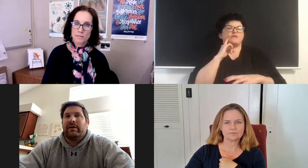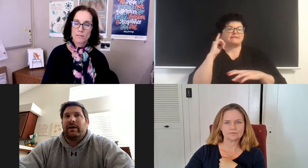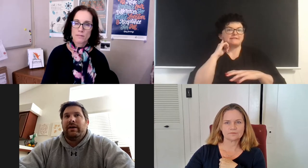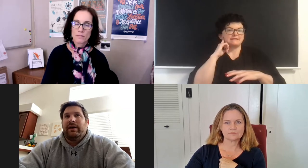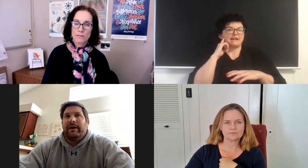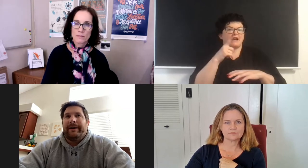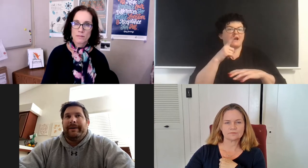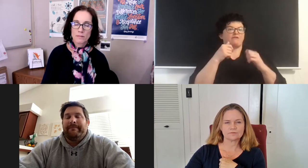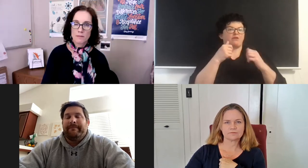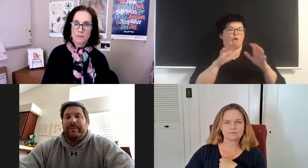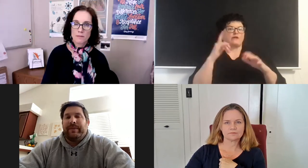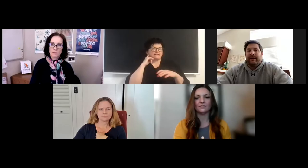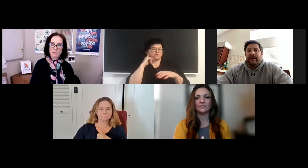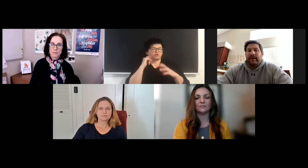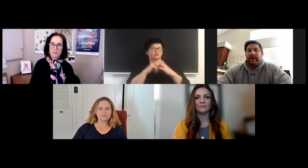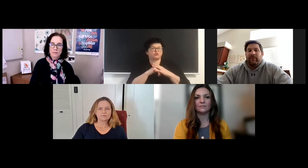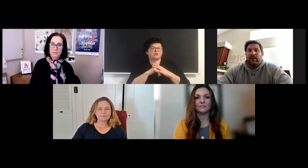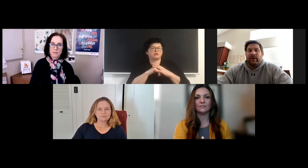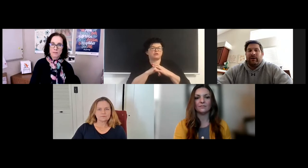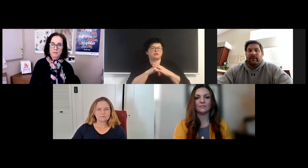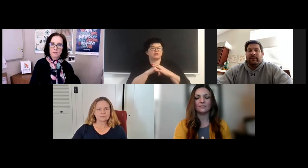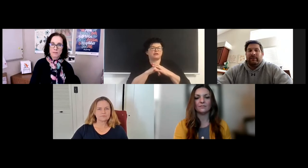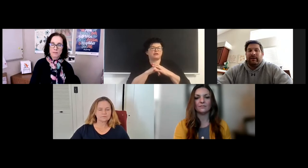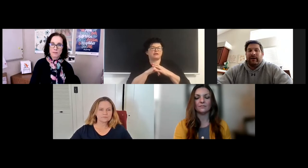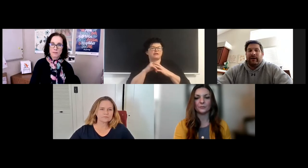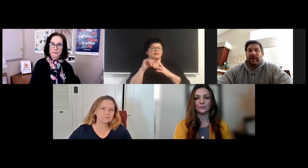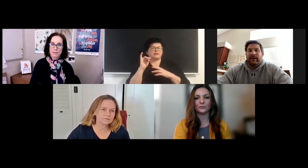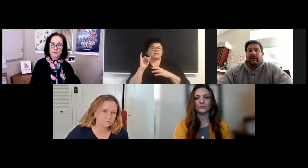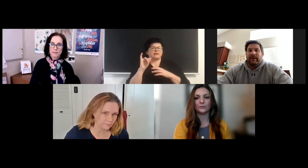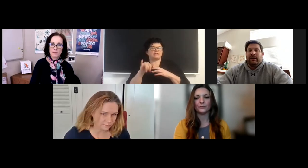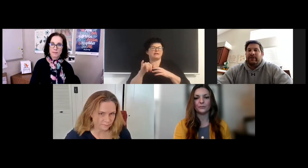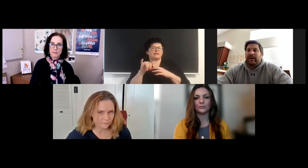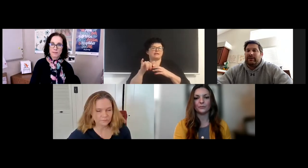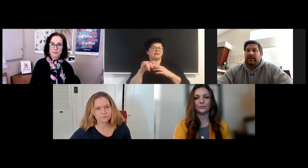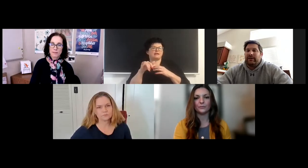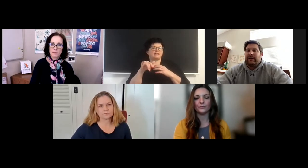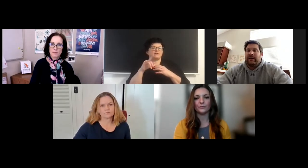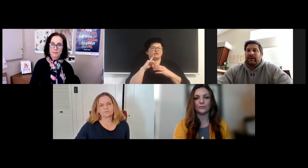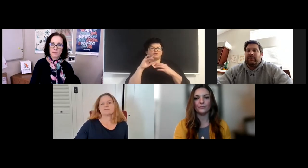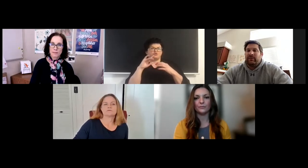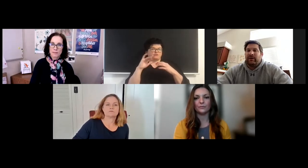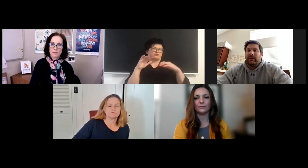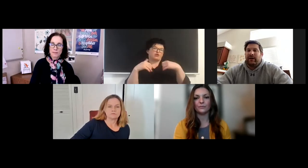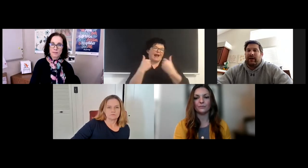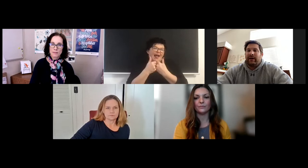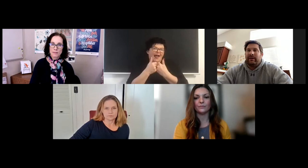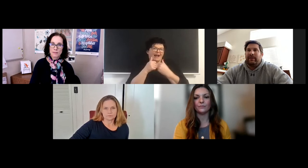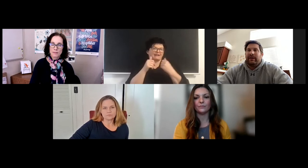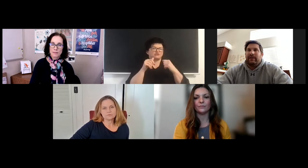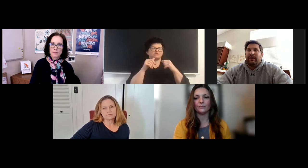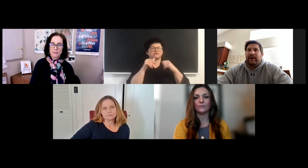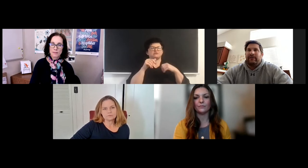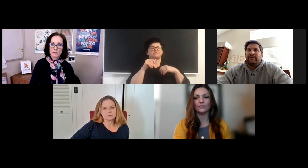lost her hearing, that it was a challenging thing as we were going,